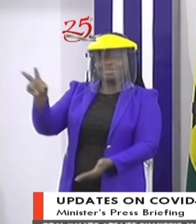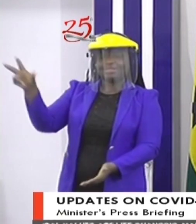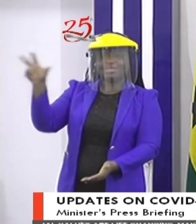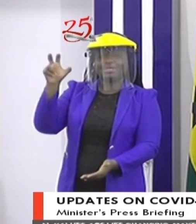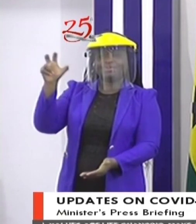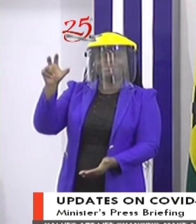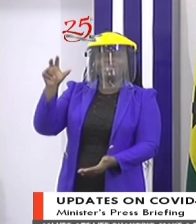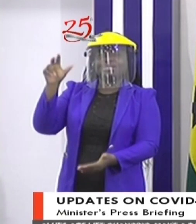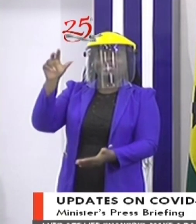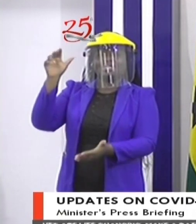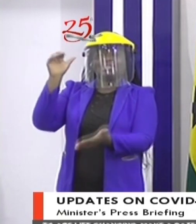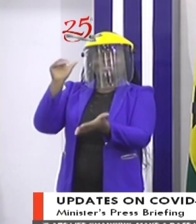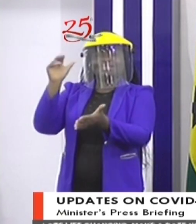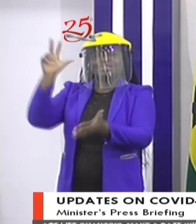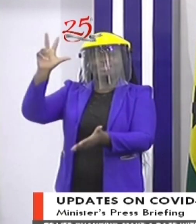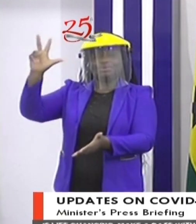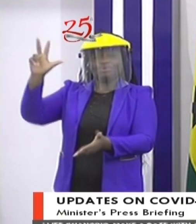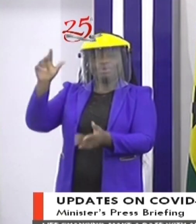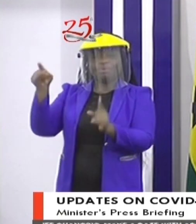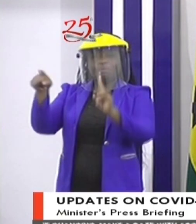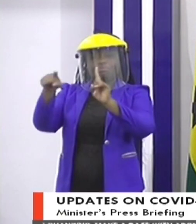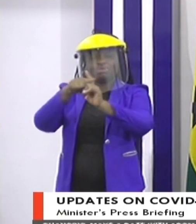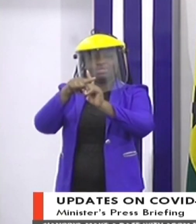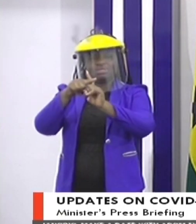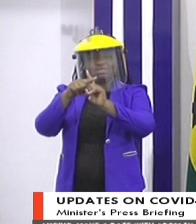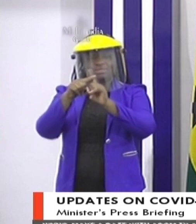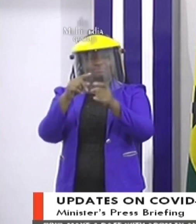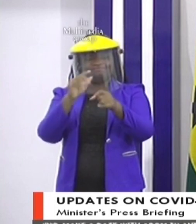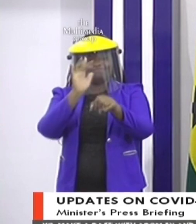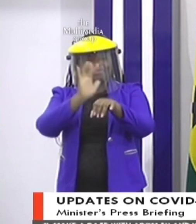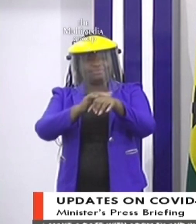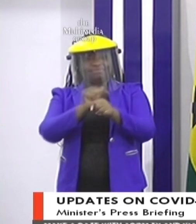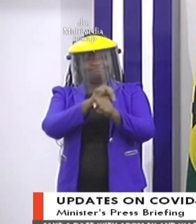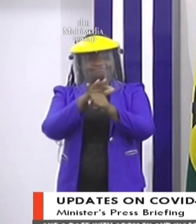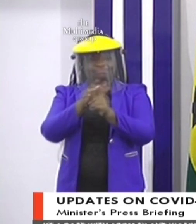7,303 positive cases out of